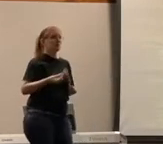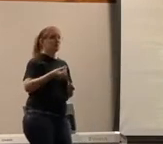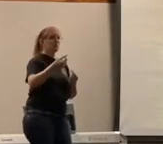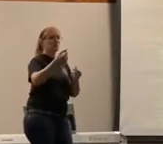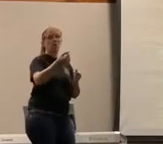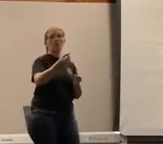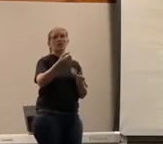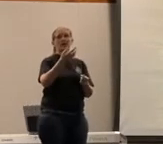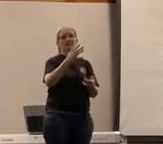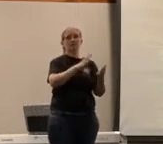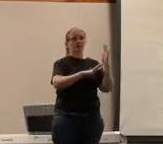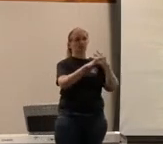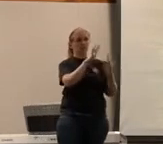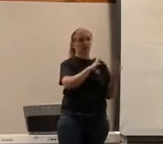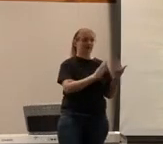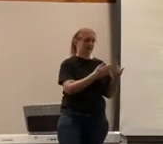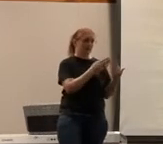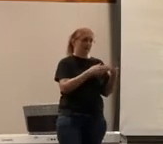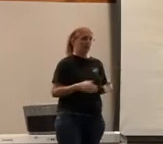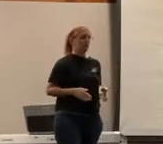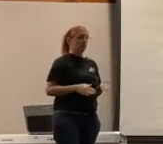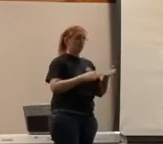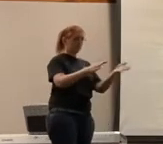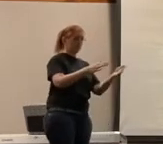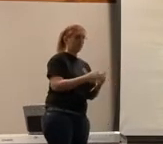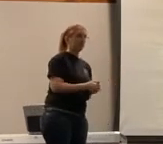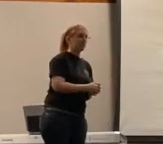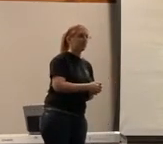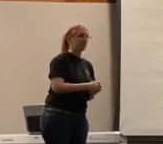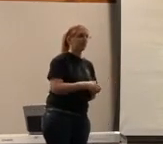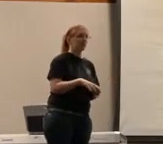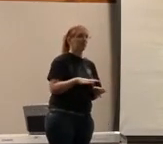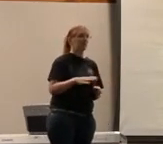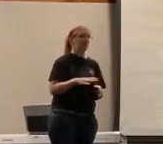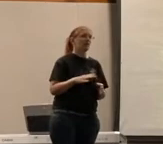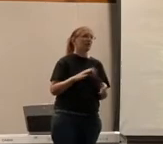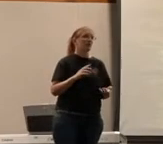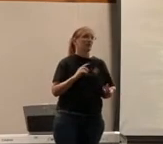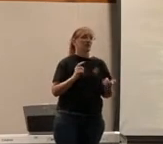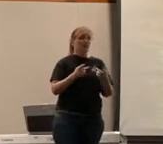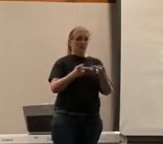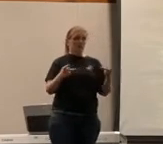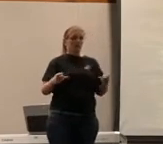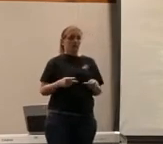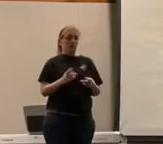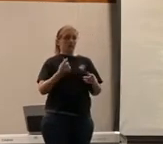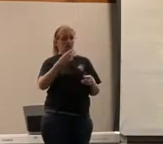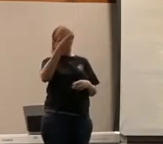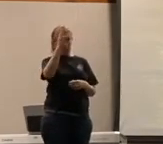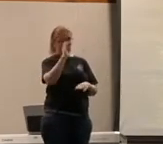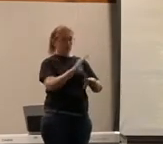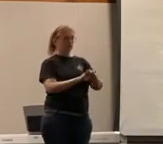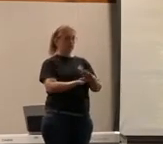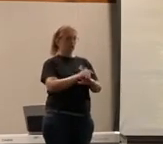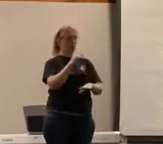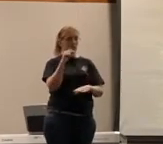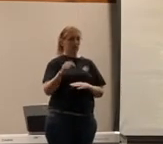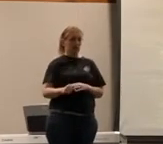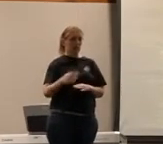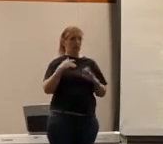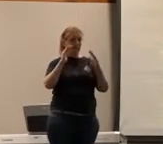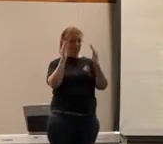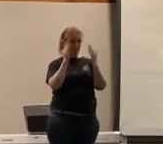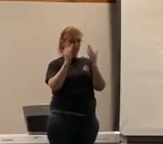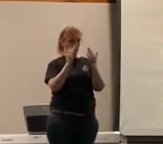as they were on easy street. Our pace with God has slowed down a bit. Our focus